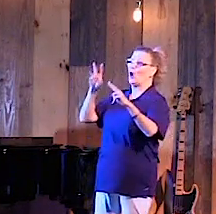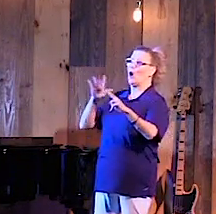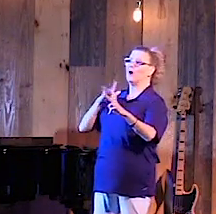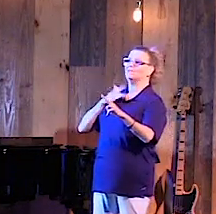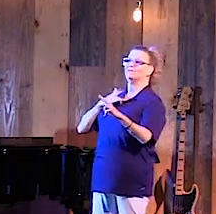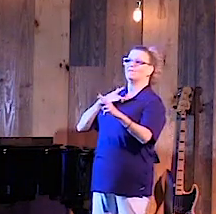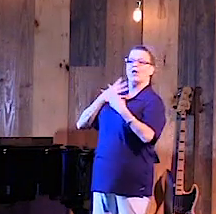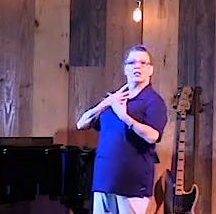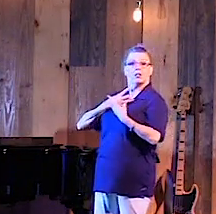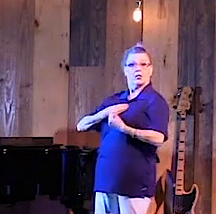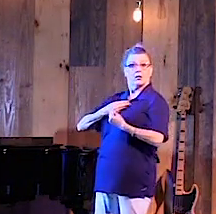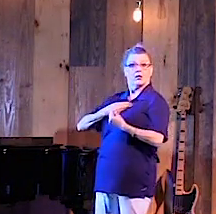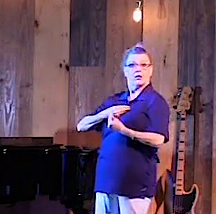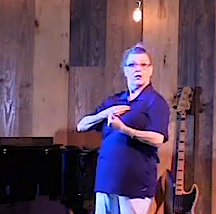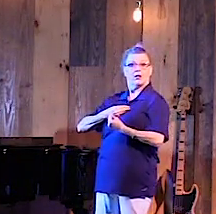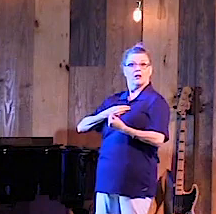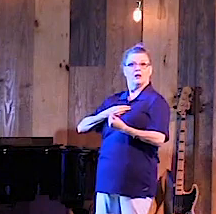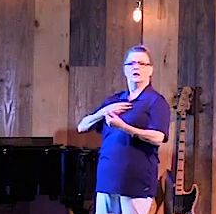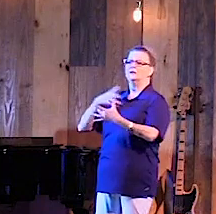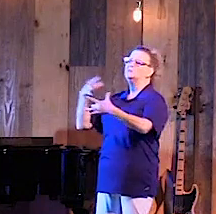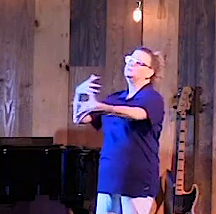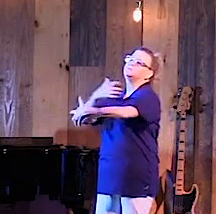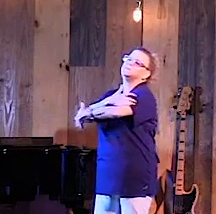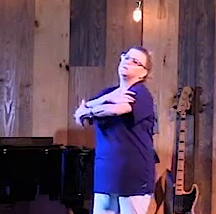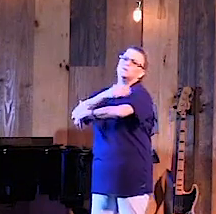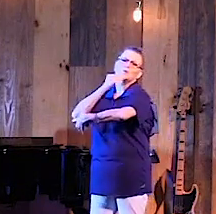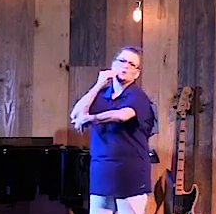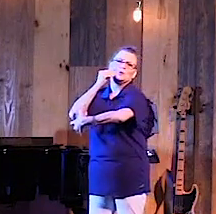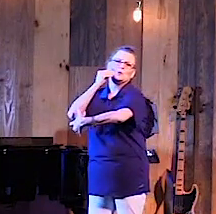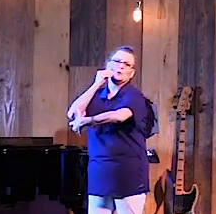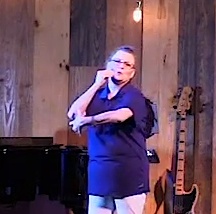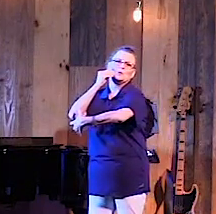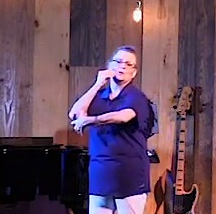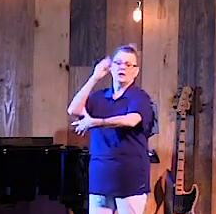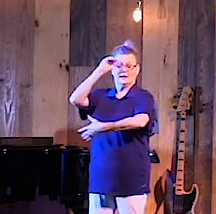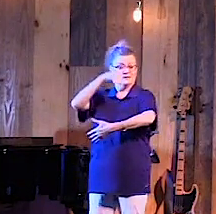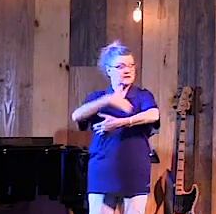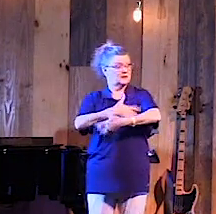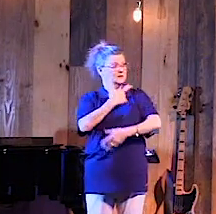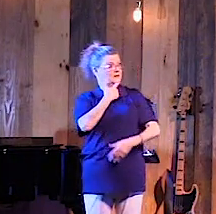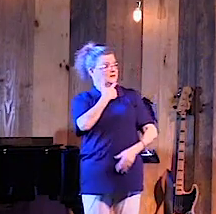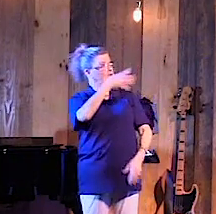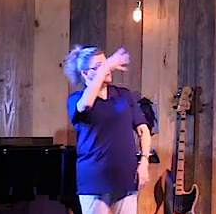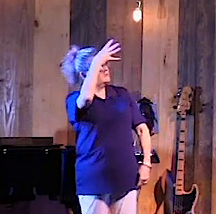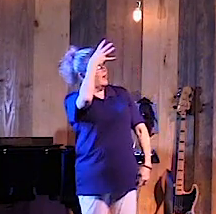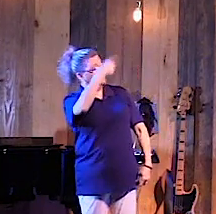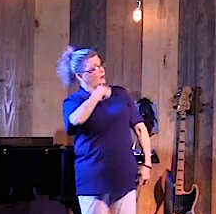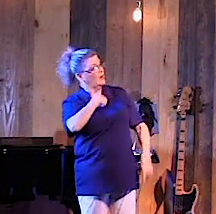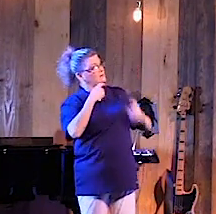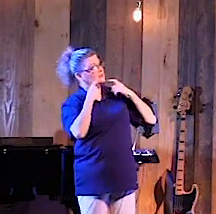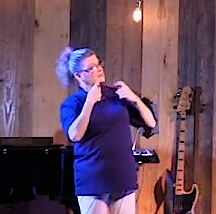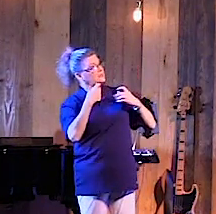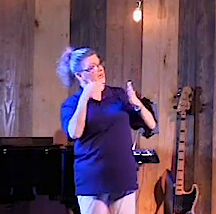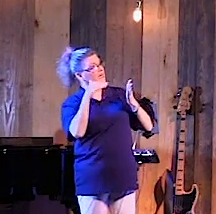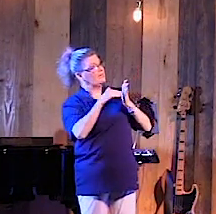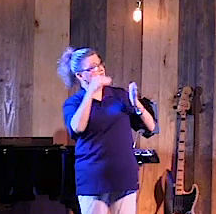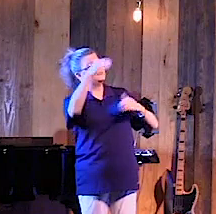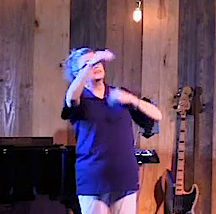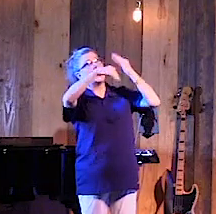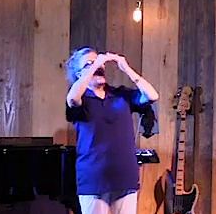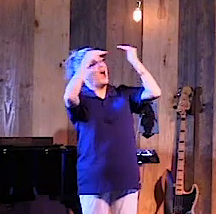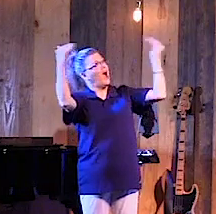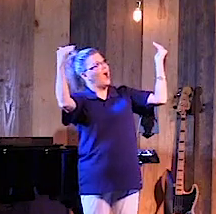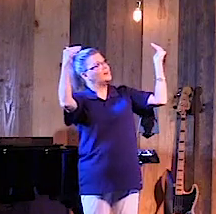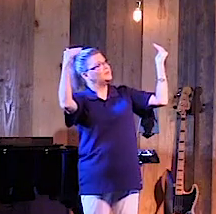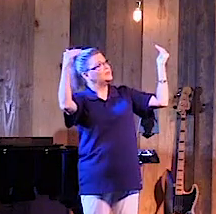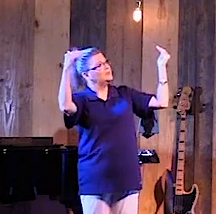ran and embraced him and kissed him. And the son said to him, 'Father, I have sinned against heaven and in your sight. I